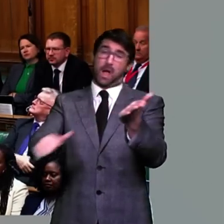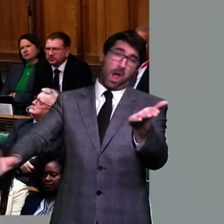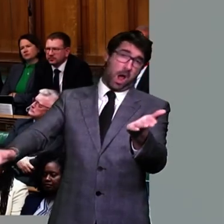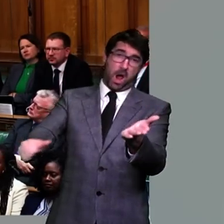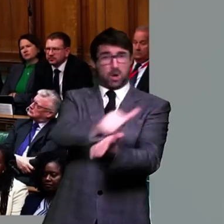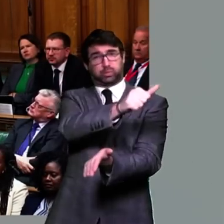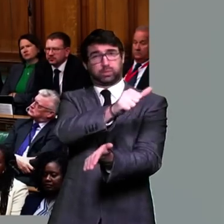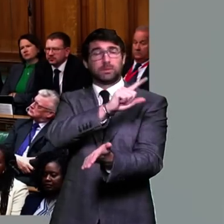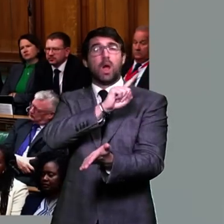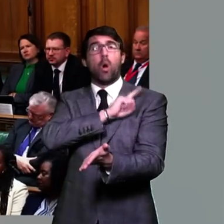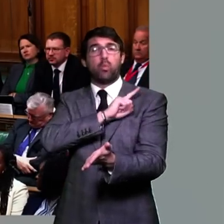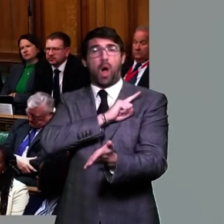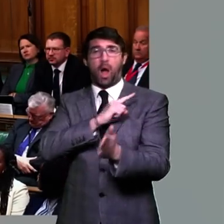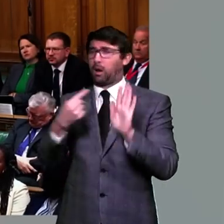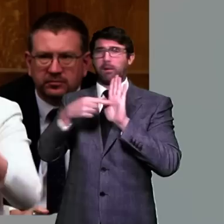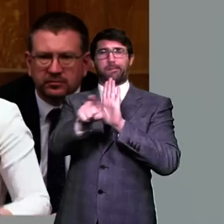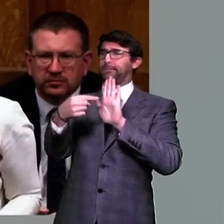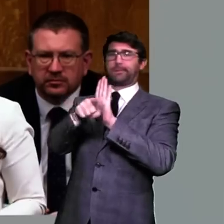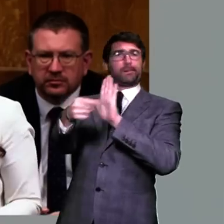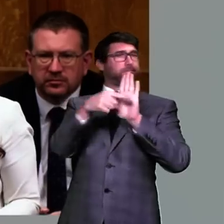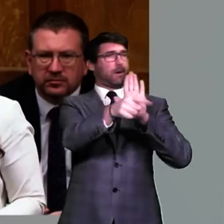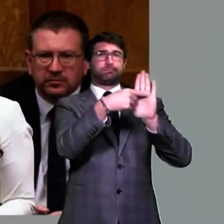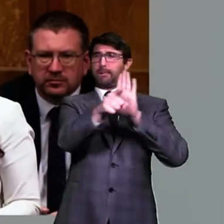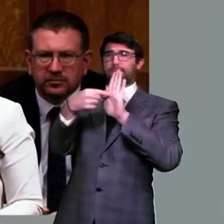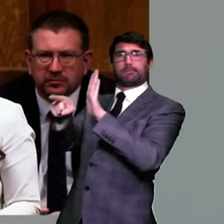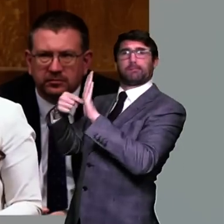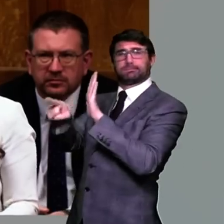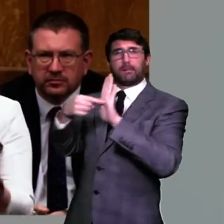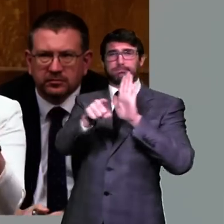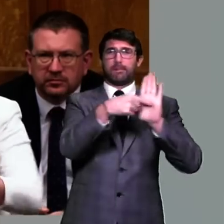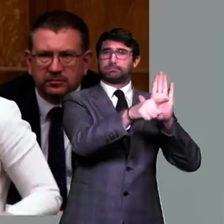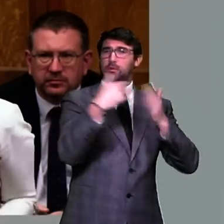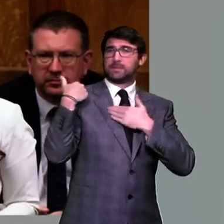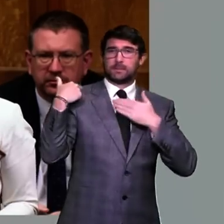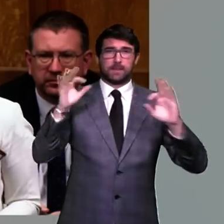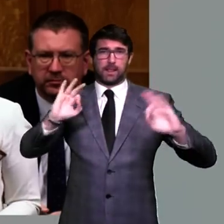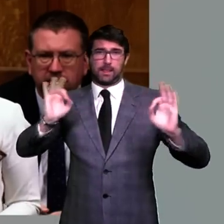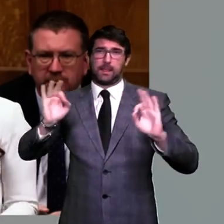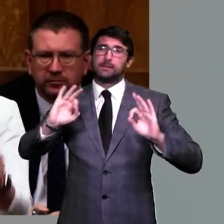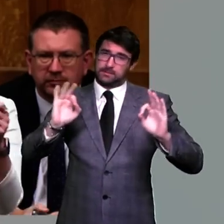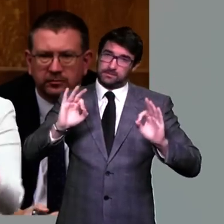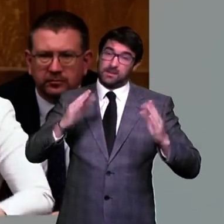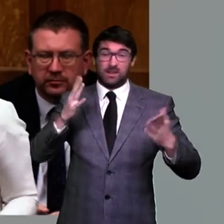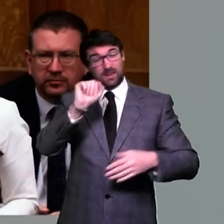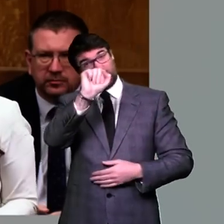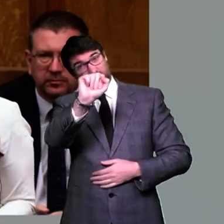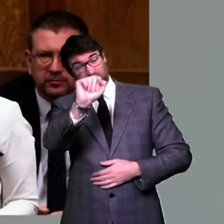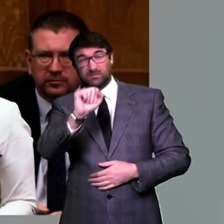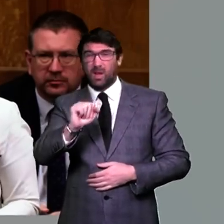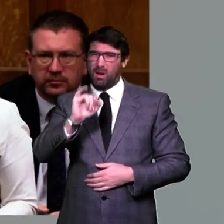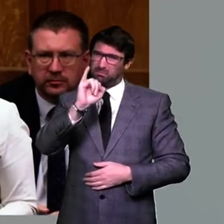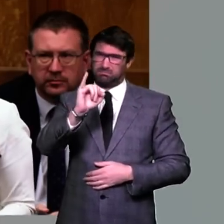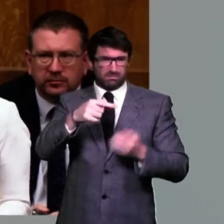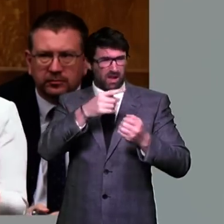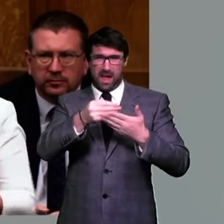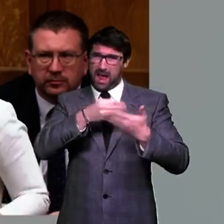take responsibility for any of it. So what's this Prime Minister getting the boot for? Her plan that crashed the economy, forcing fracking on communities who